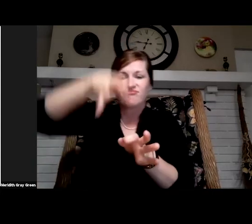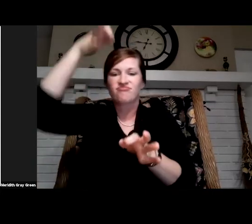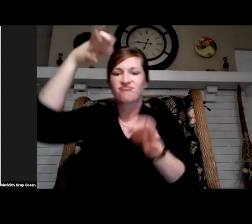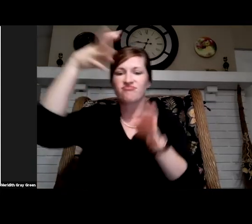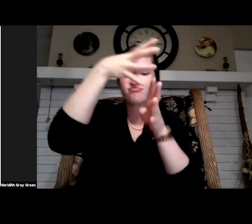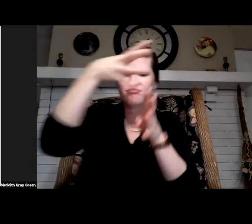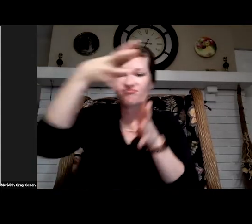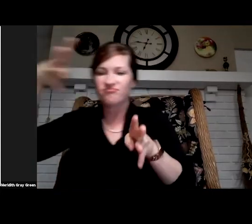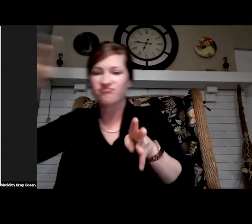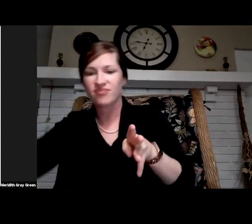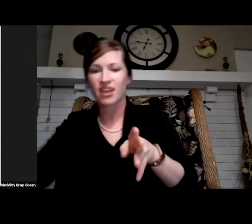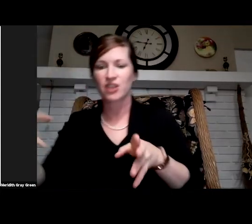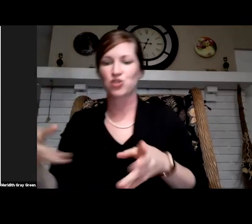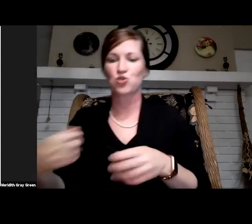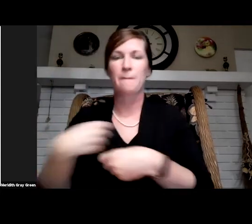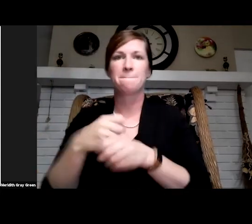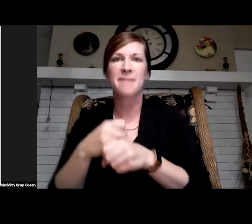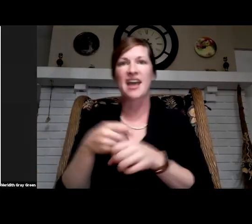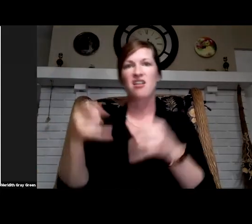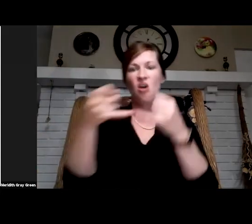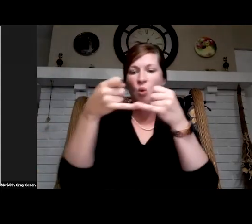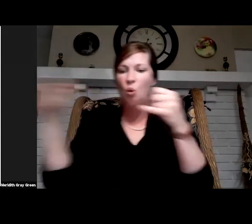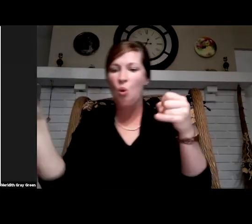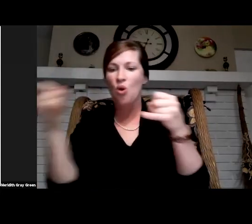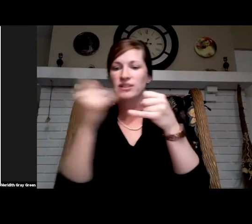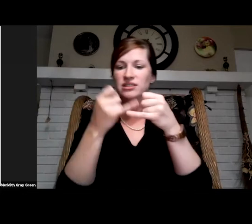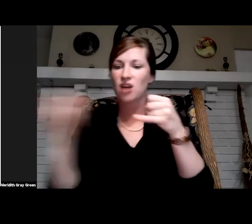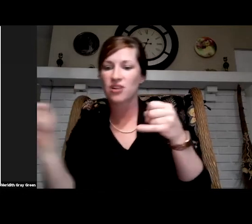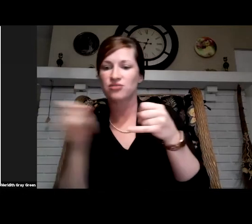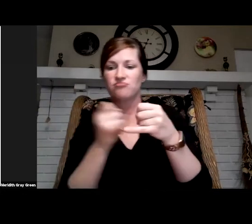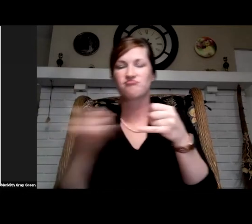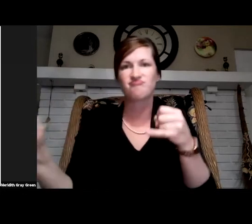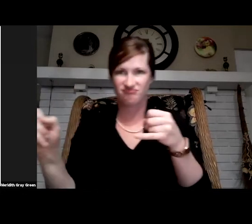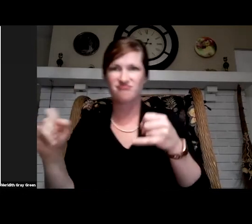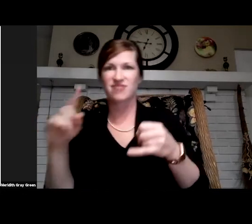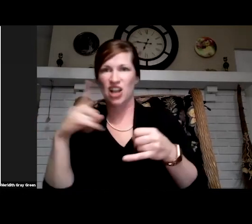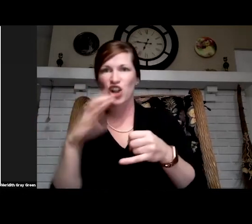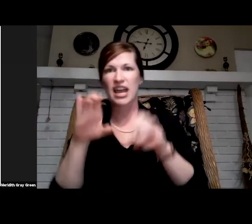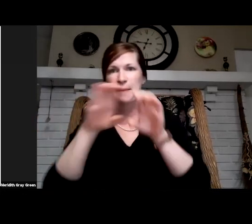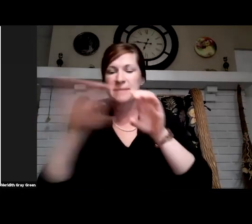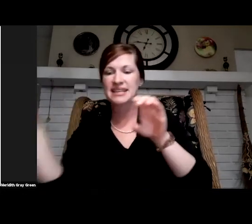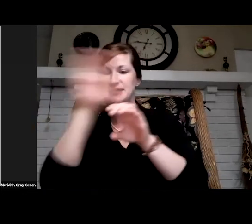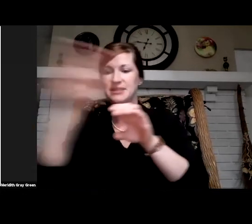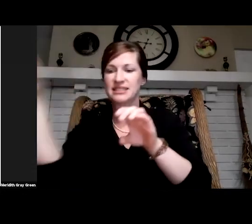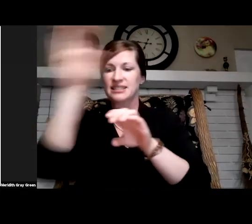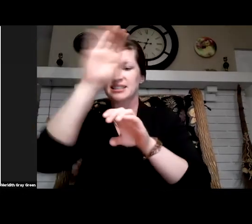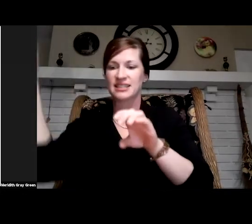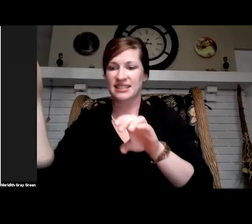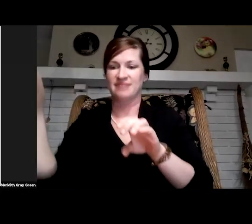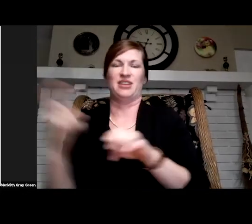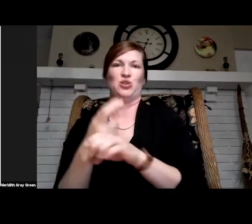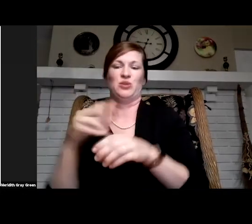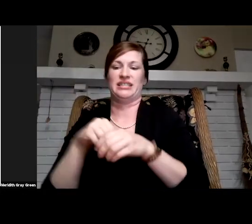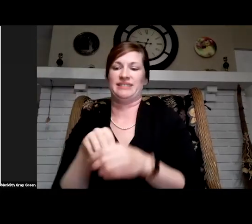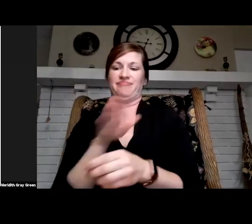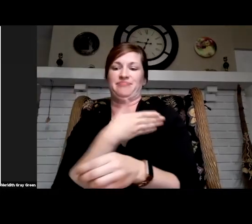manipulated and elongated to represent the form of 3 stacked tables positioned on top of